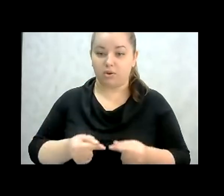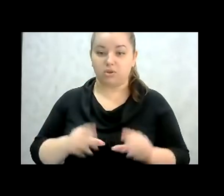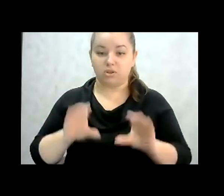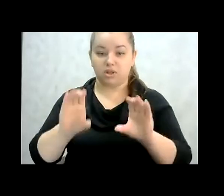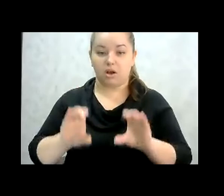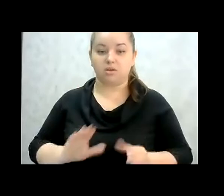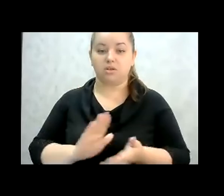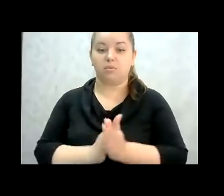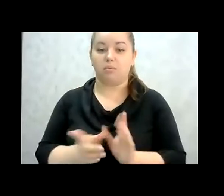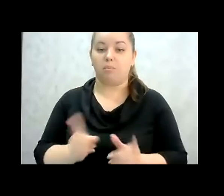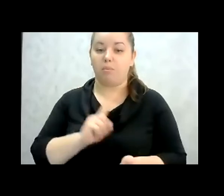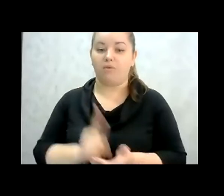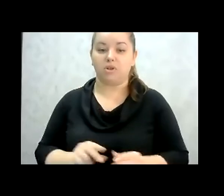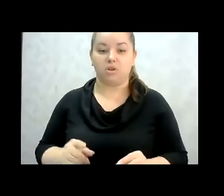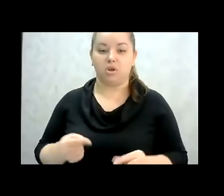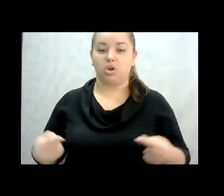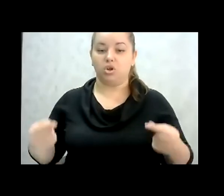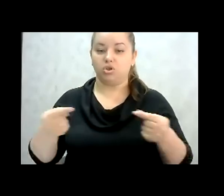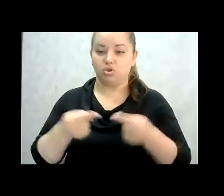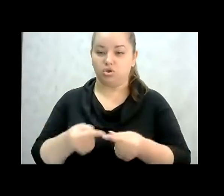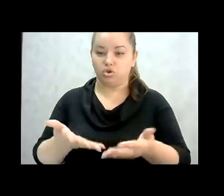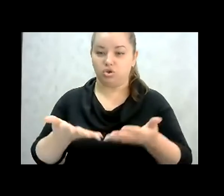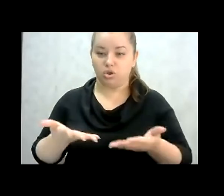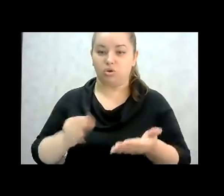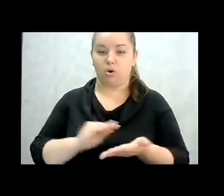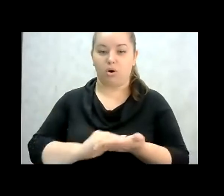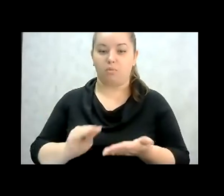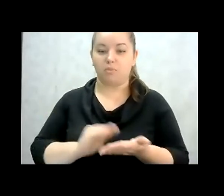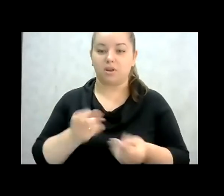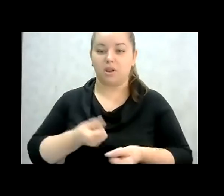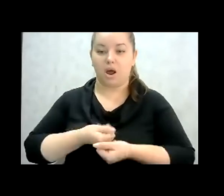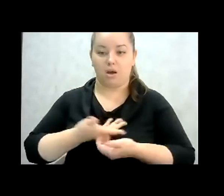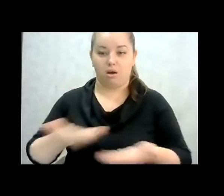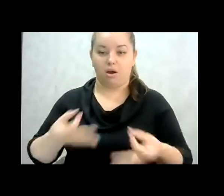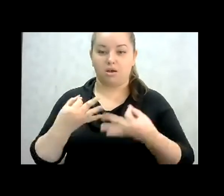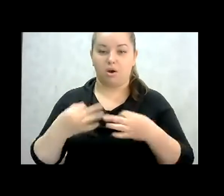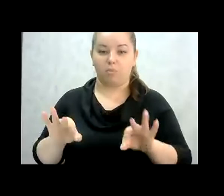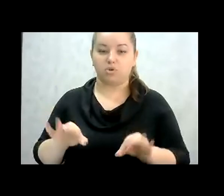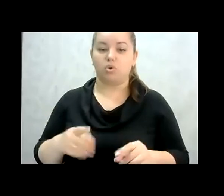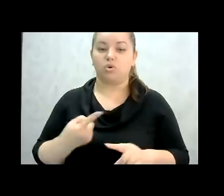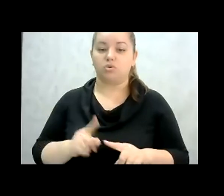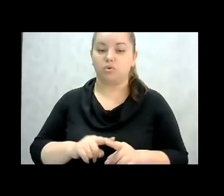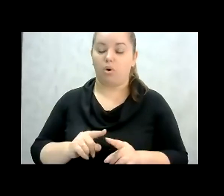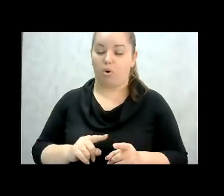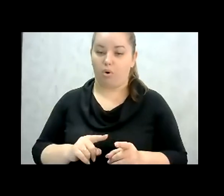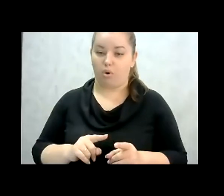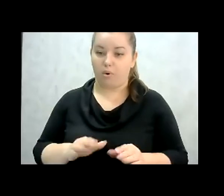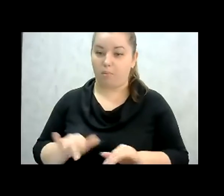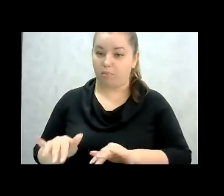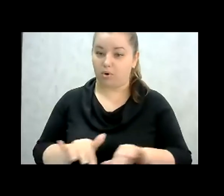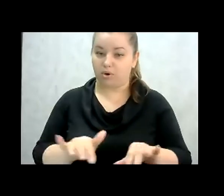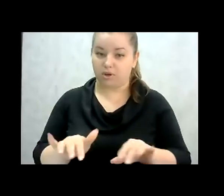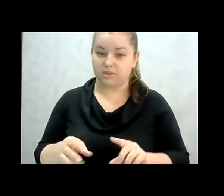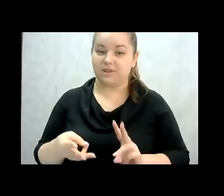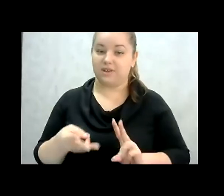of the process. And third important point, based on the assessment and what we saw in last year's elections, is